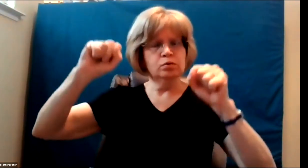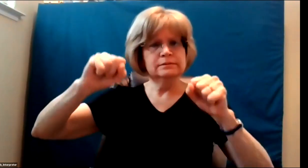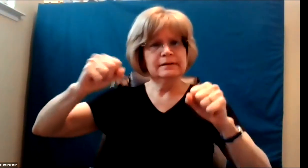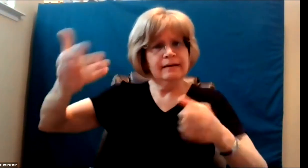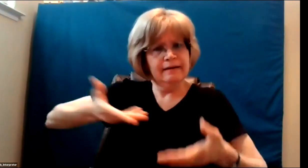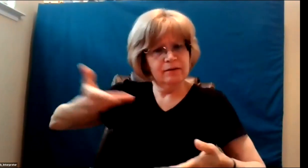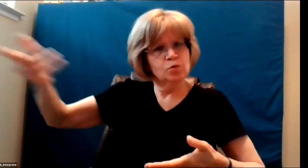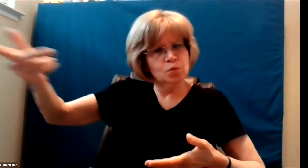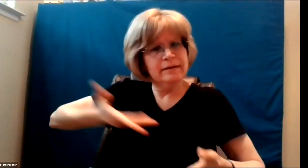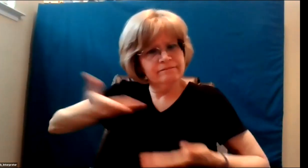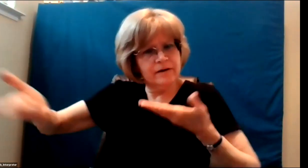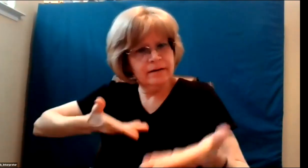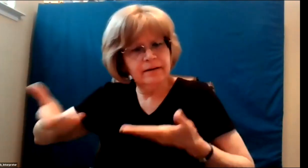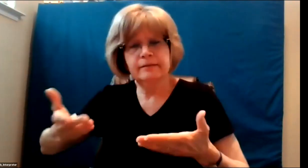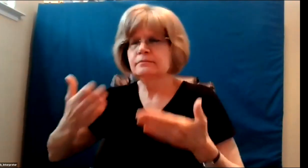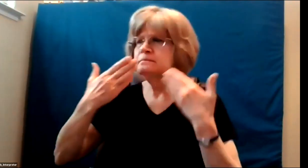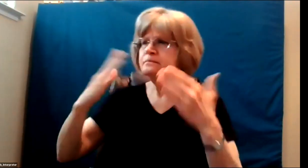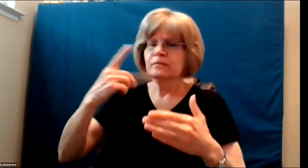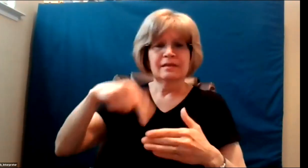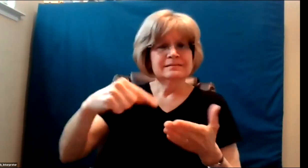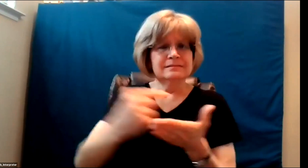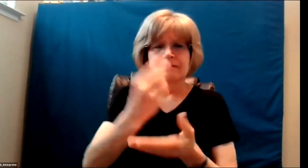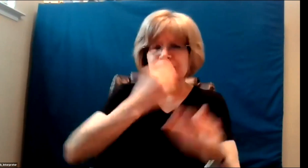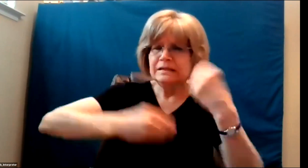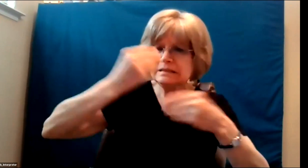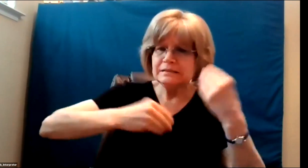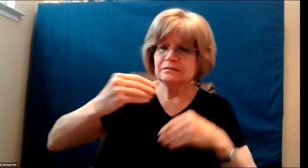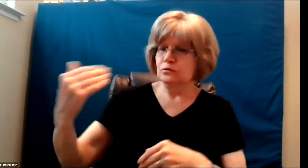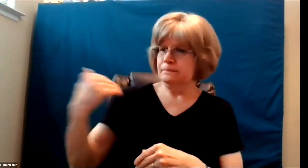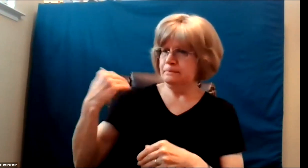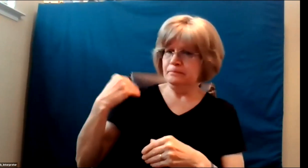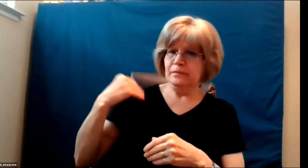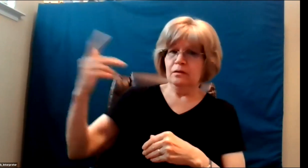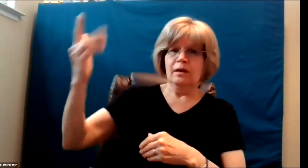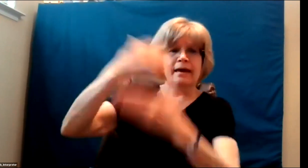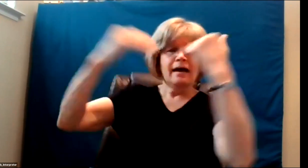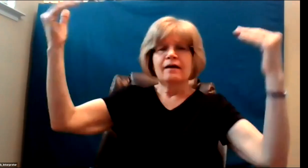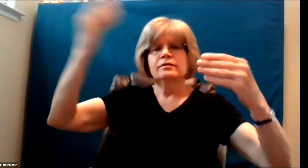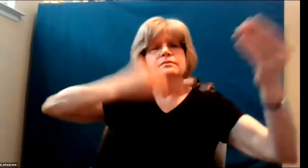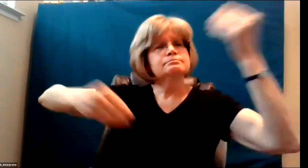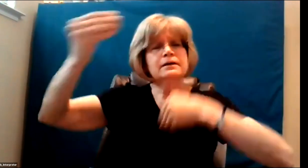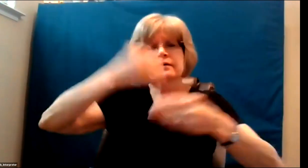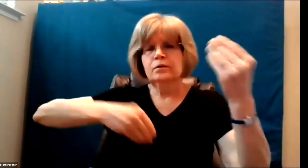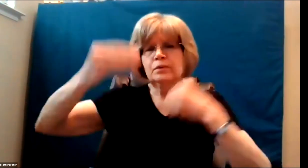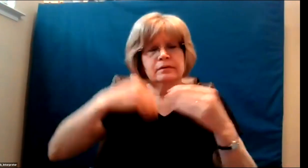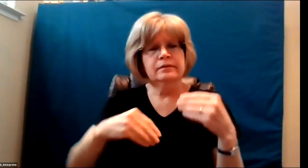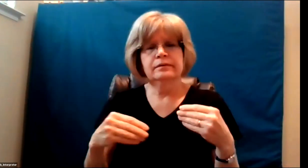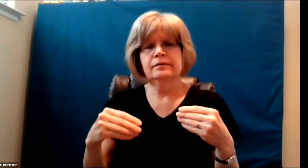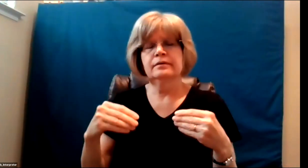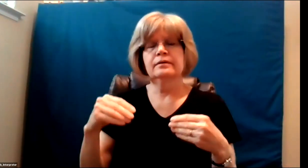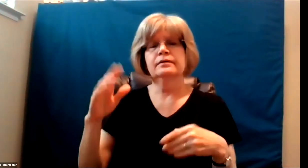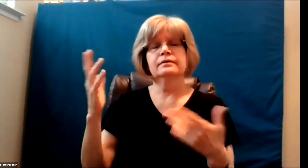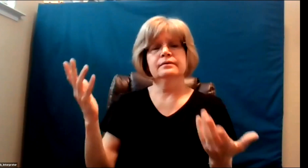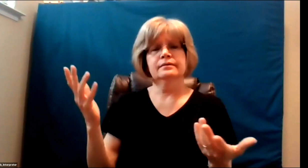Thank you for this gospel feast, which reminds us of the great banquet in heaven. May